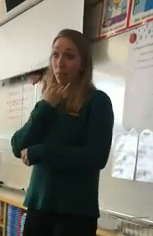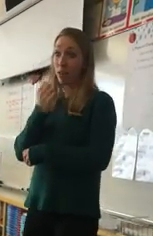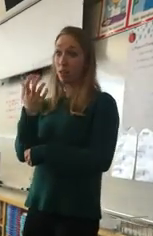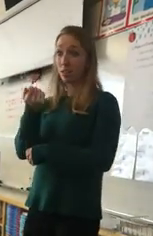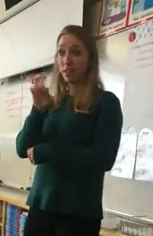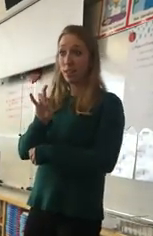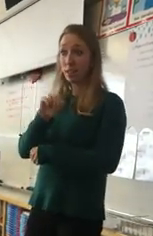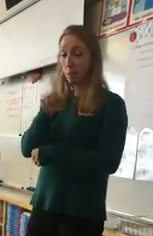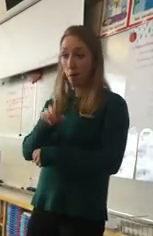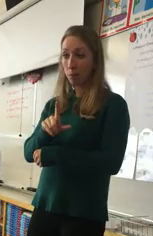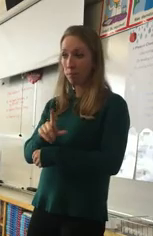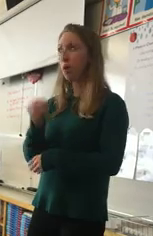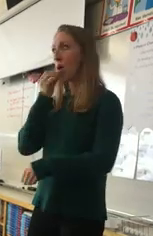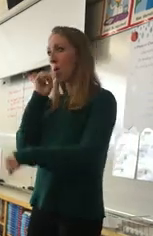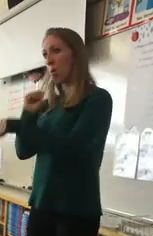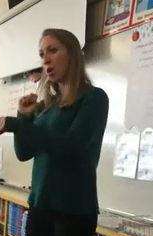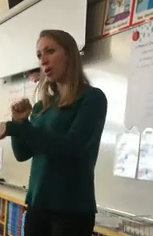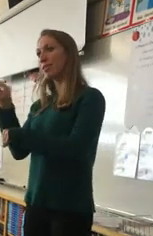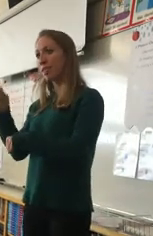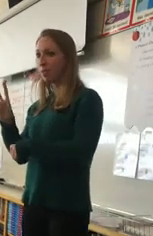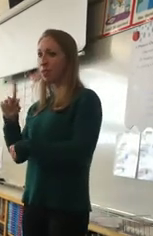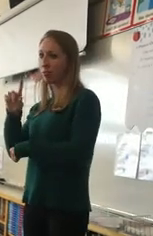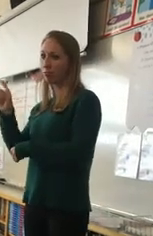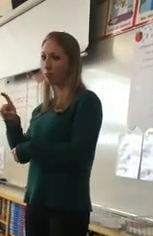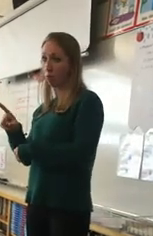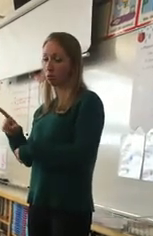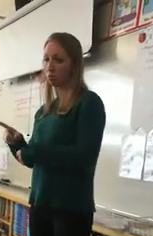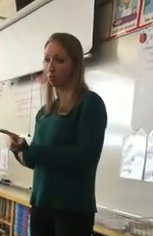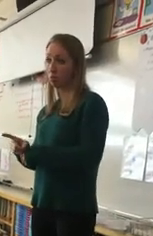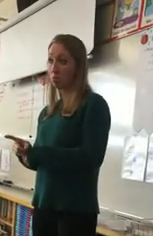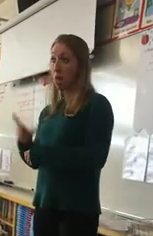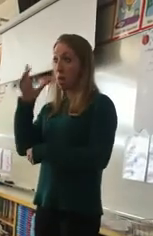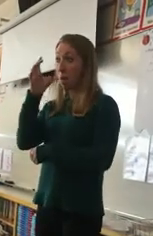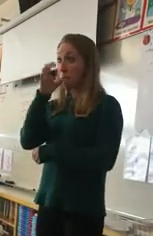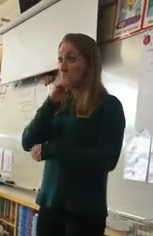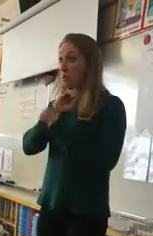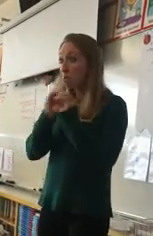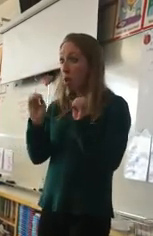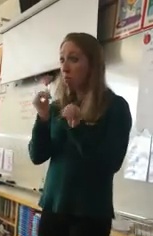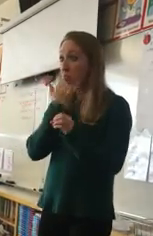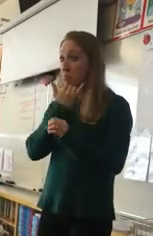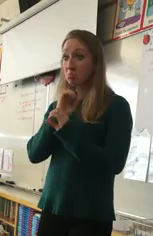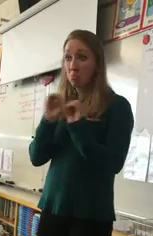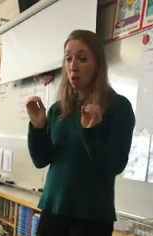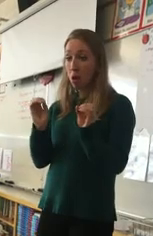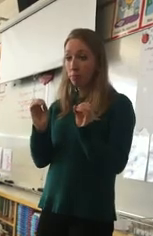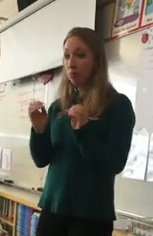no problems, then you have no problems for homework. Okay? So there is an incentive to just take